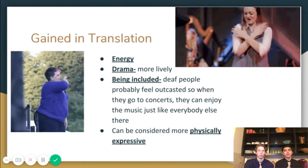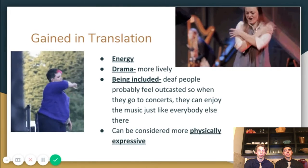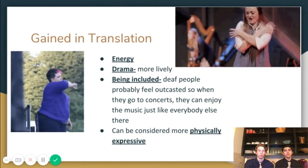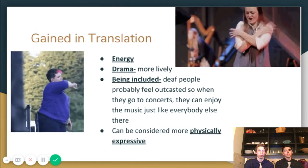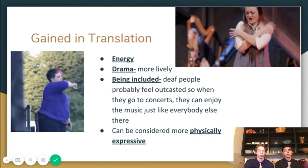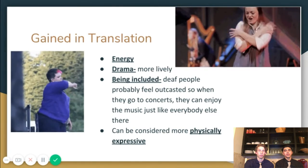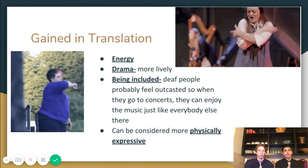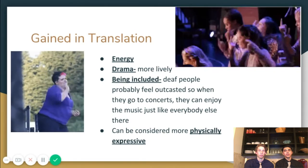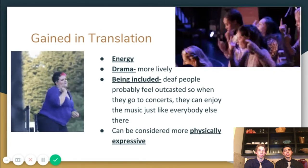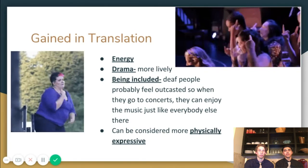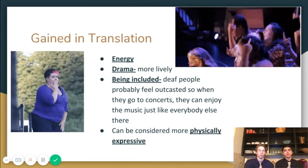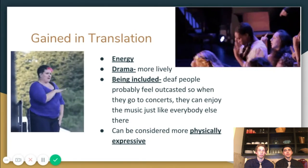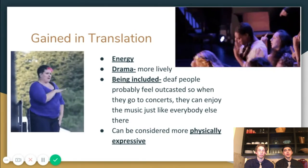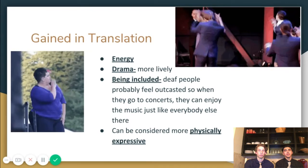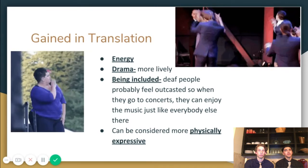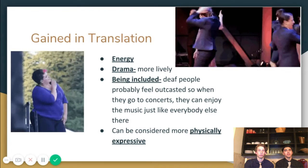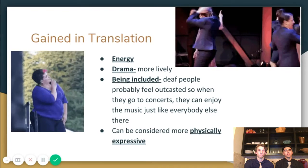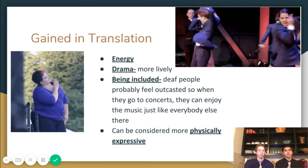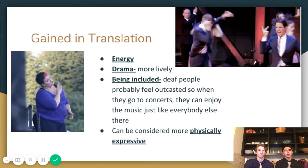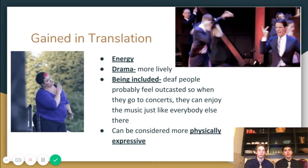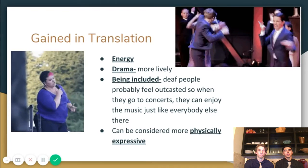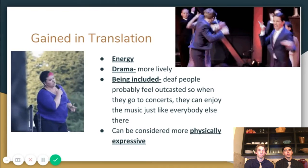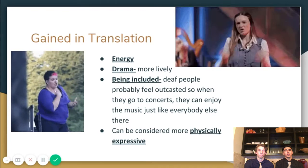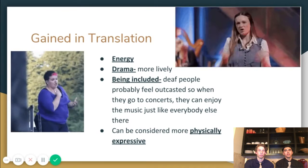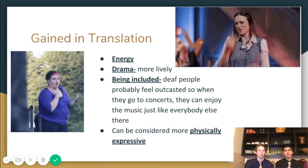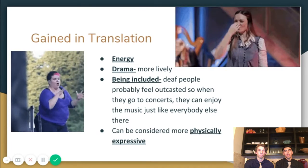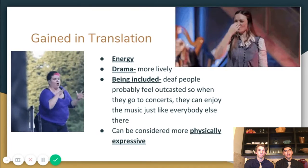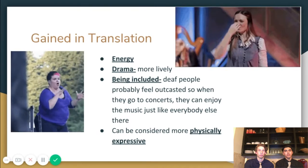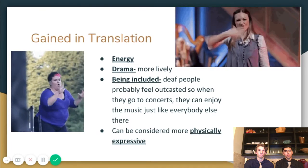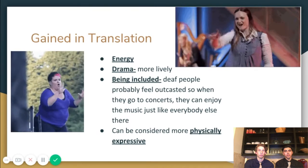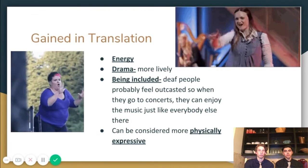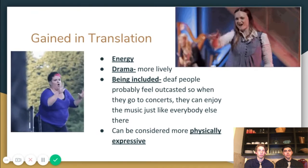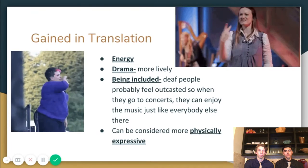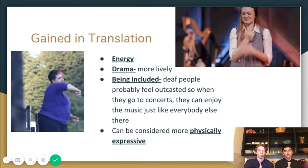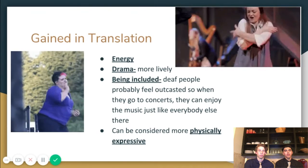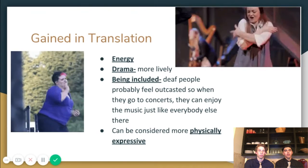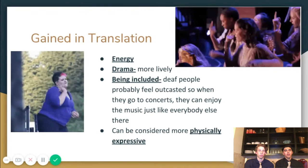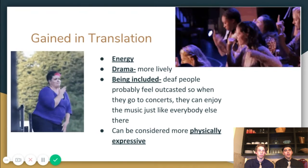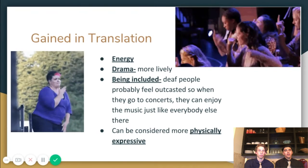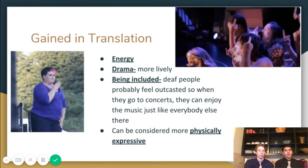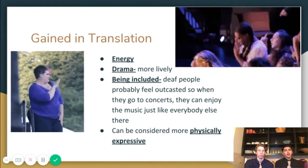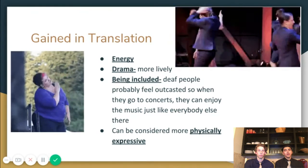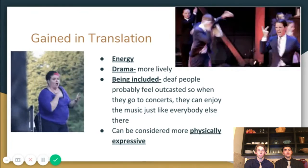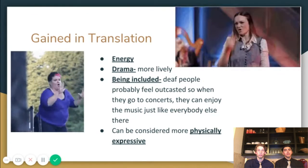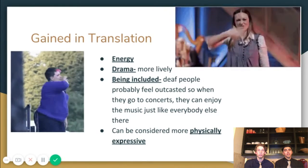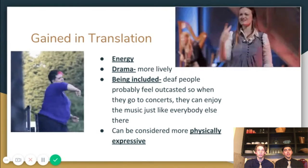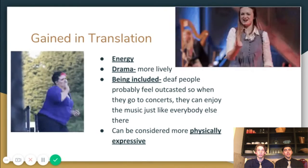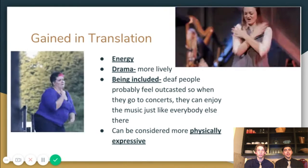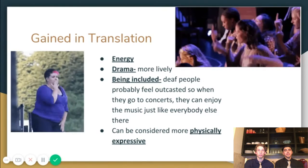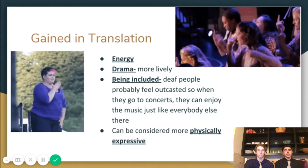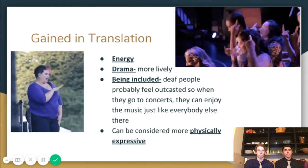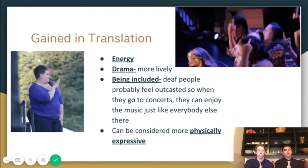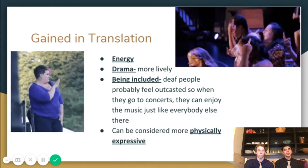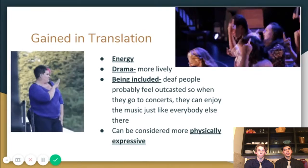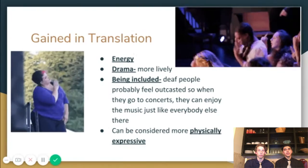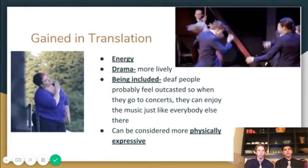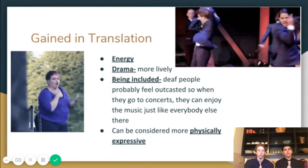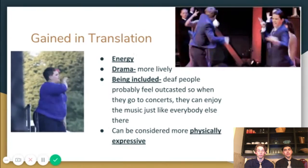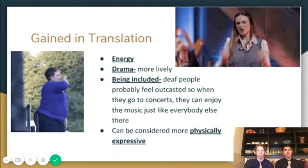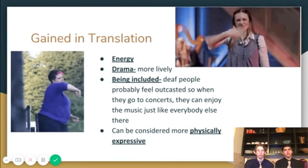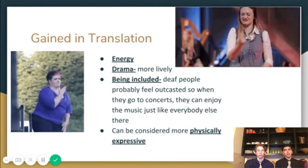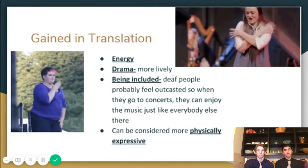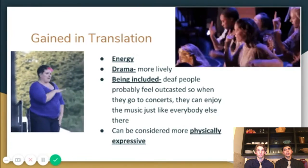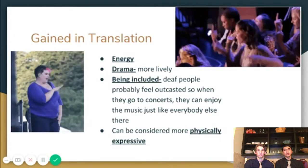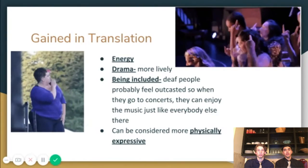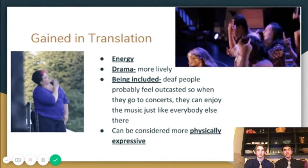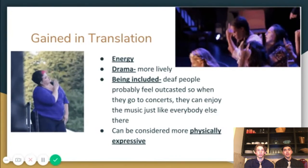as to how ASL can bring energy and drama to any concert or to any venue. Another thing that is gained is the